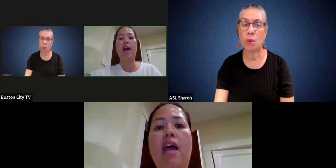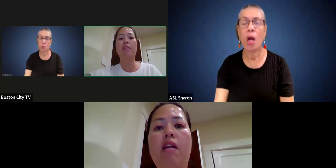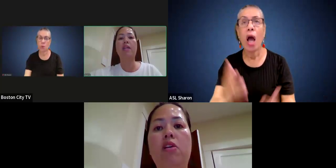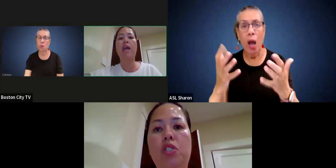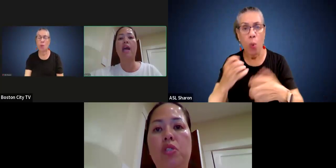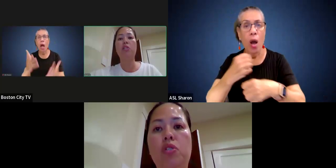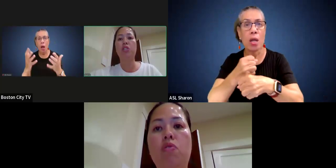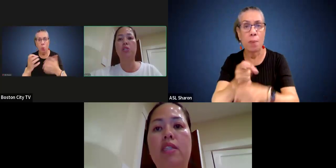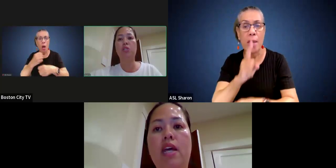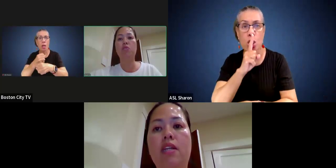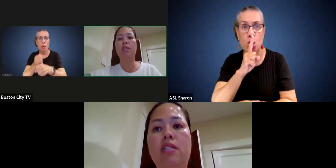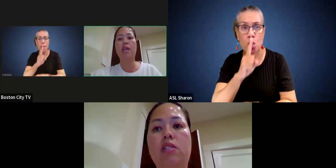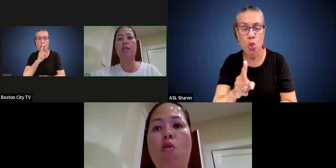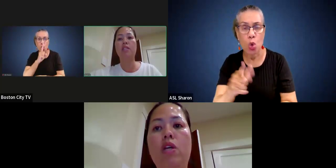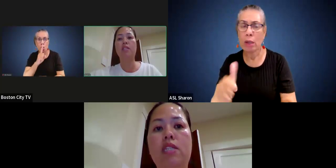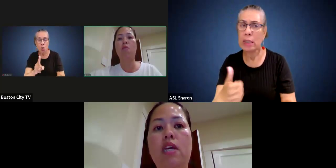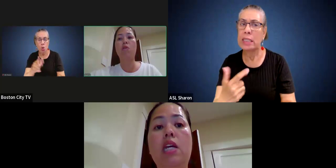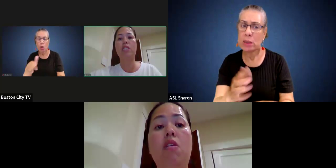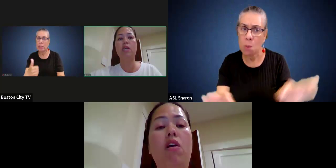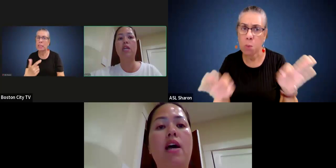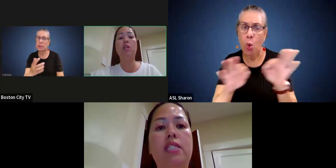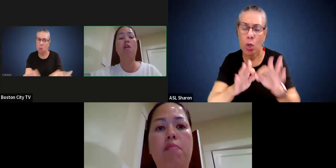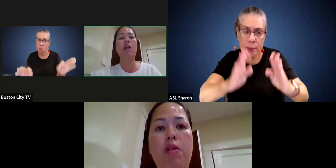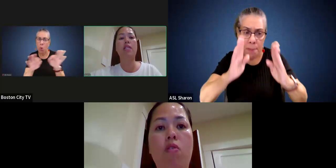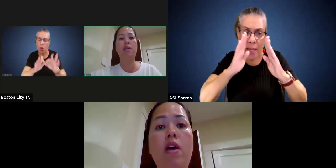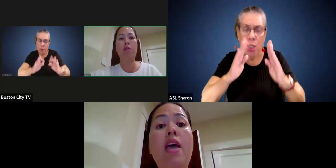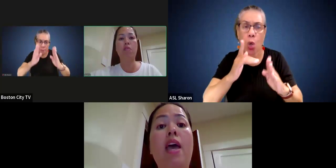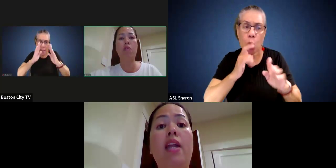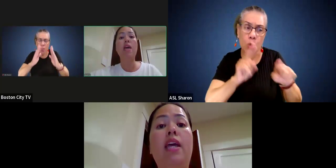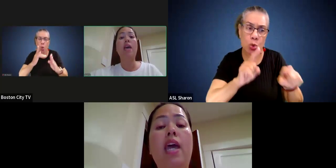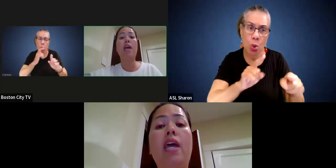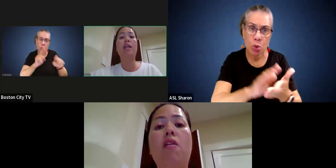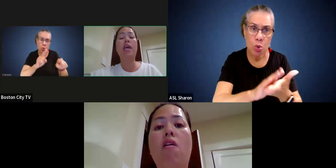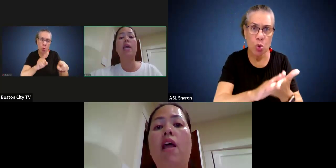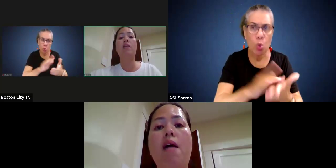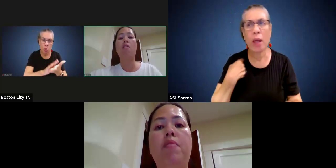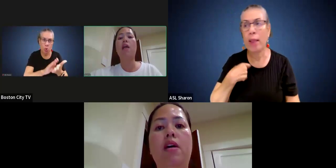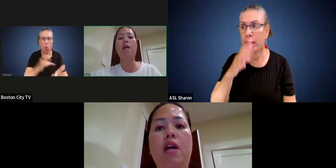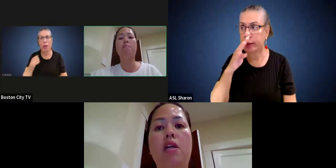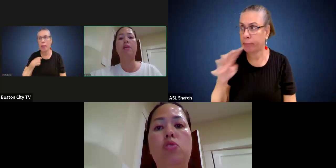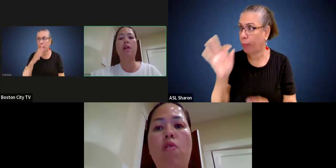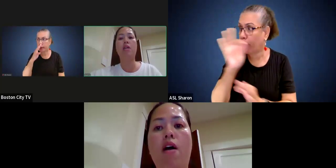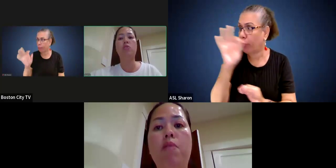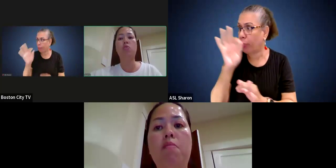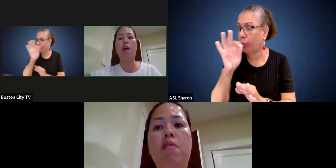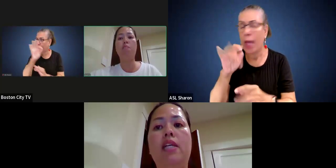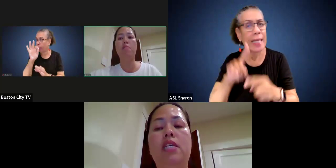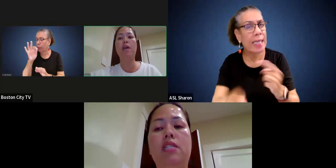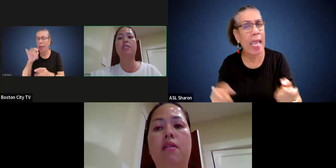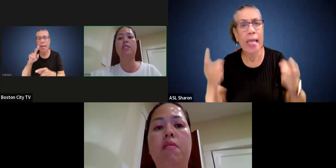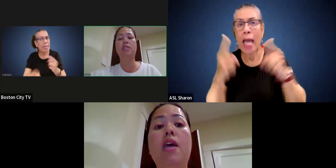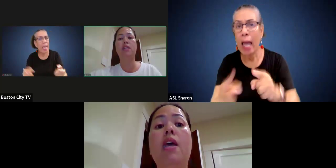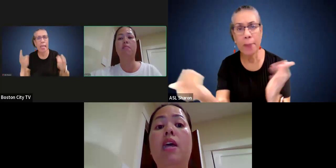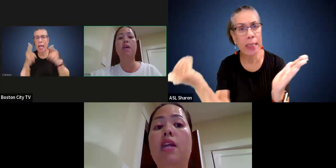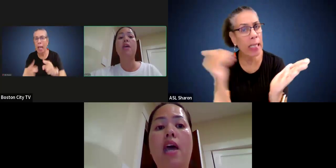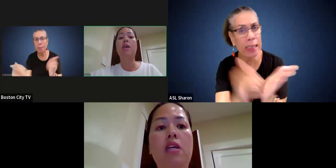this negligence to attendance policy is not acceptable and cannot happen again through our PBS